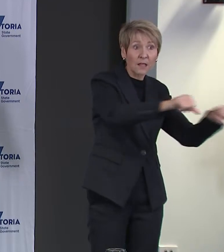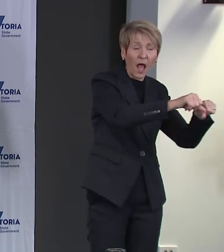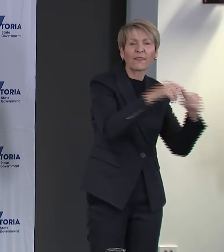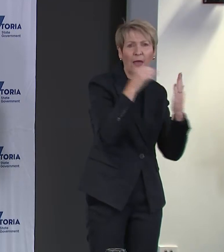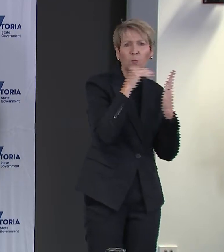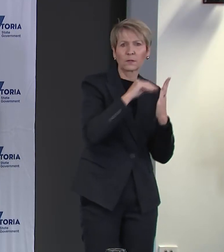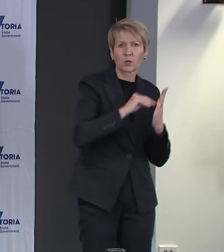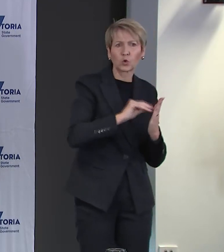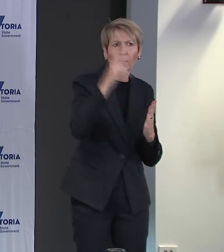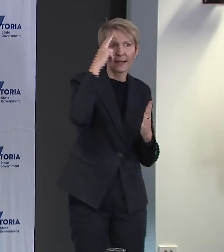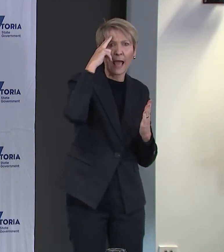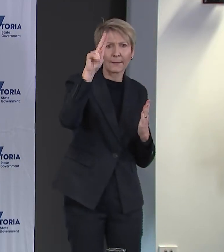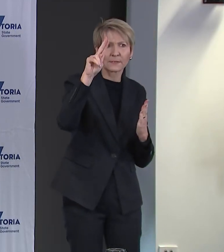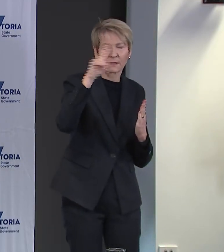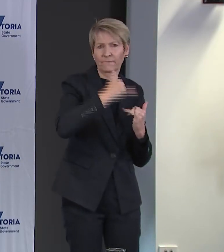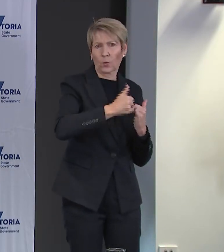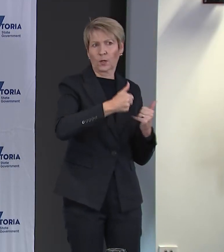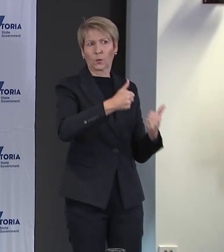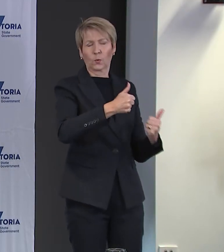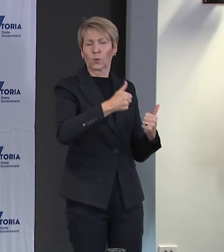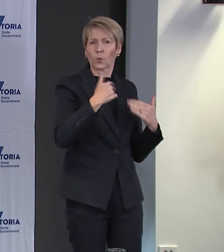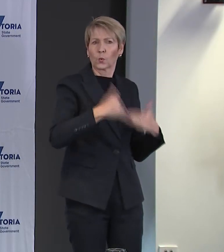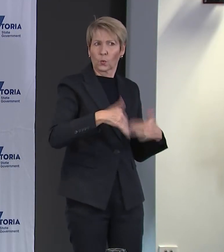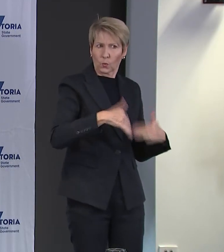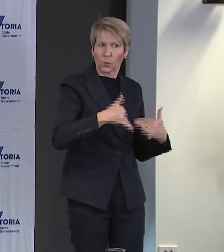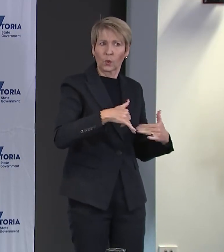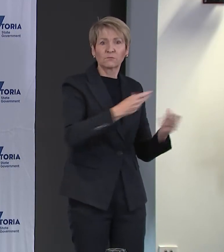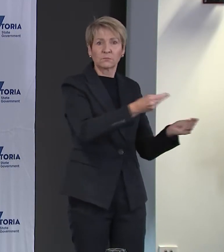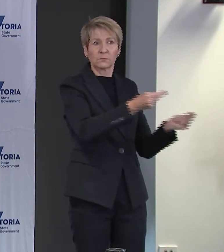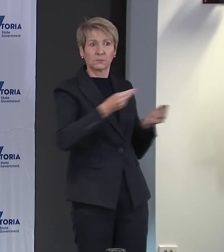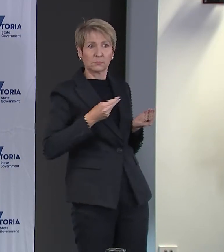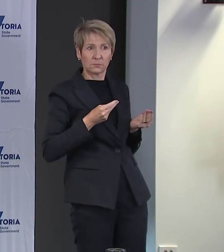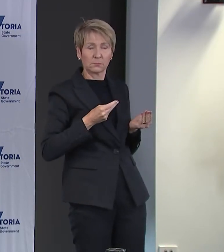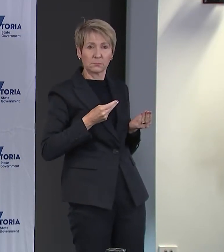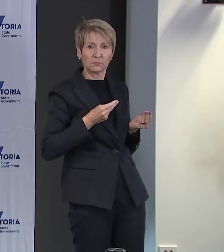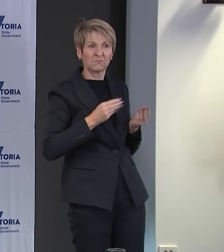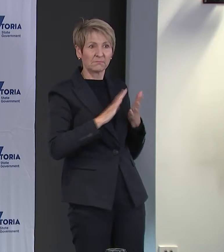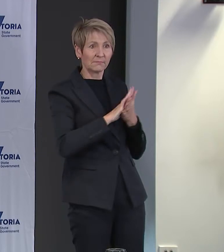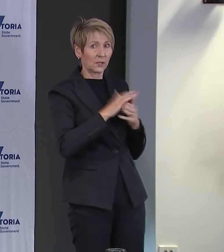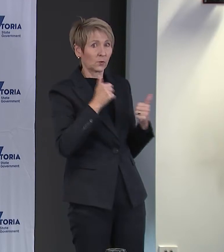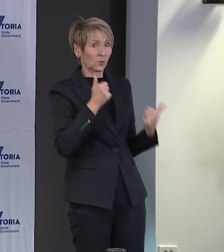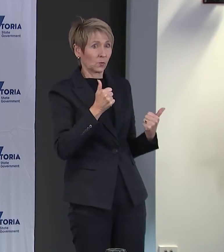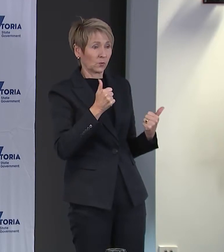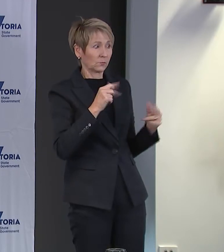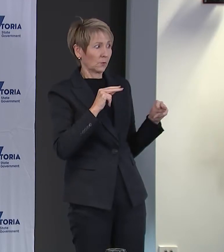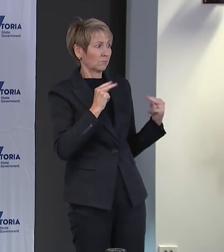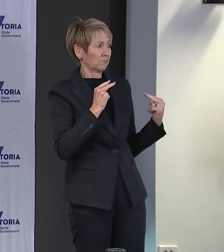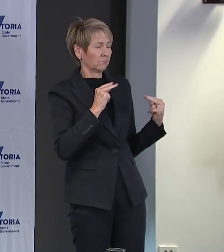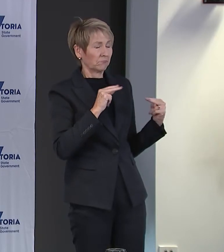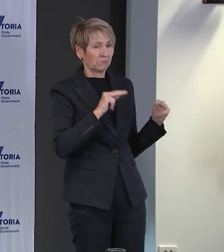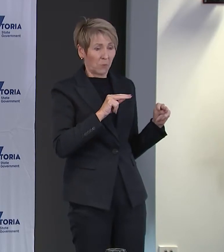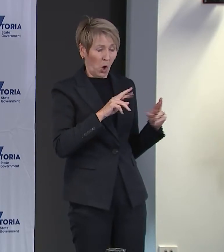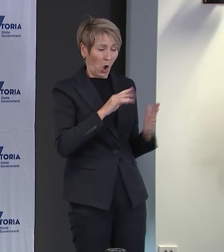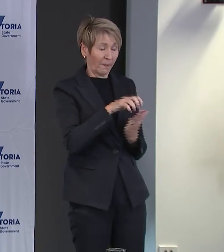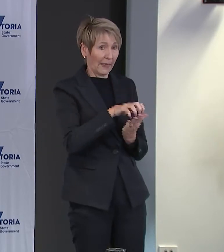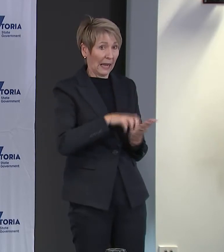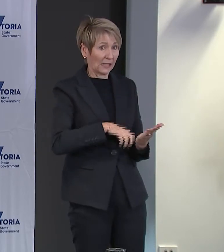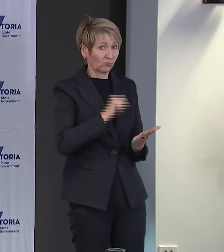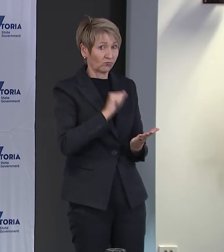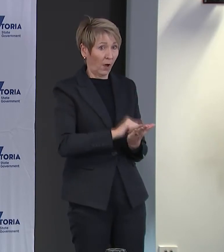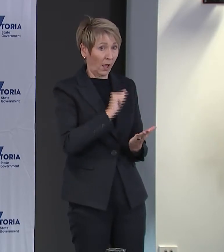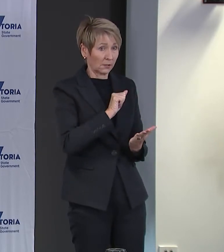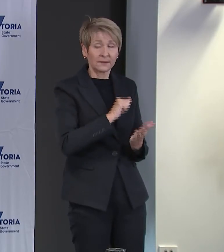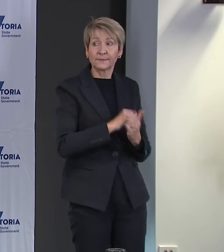leading in terms of some of their own procedures they've taken on board. So this will be an important test for us and for them as to how that. So, well, sites